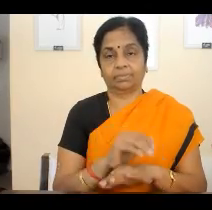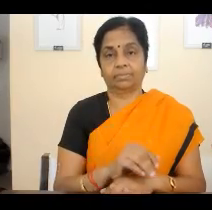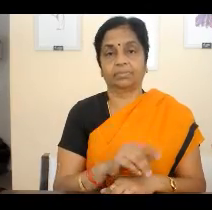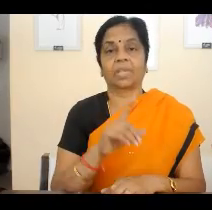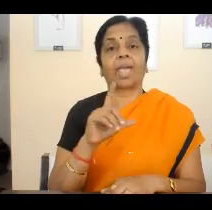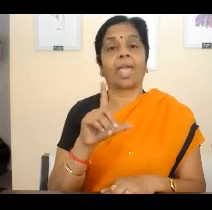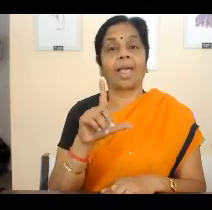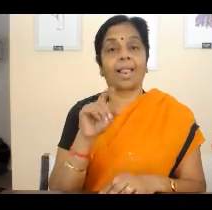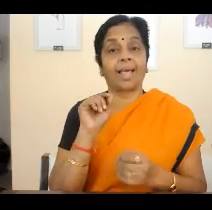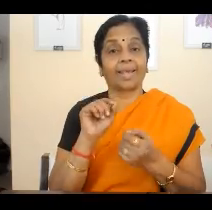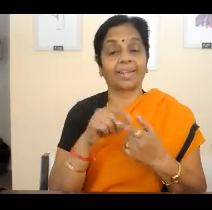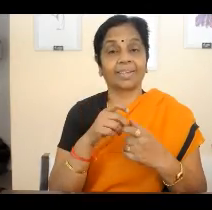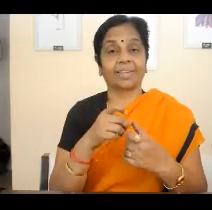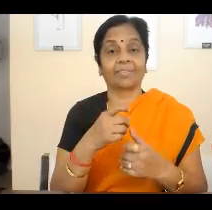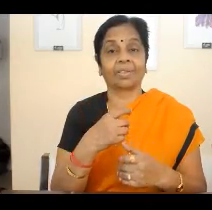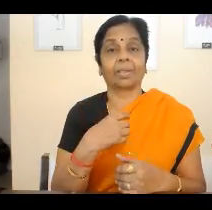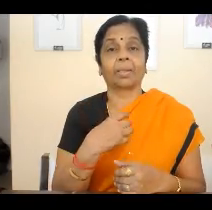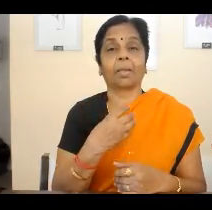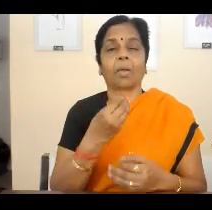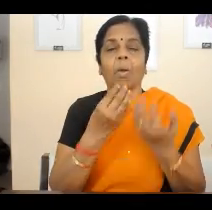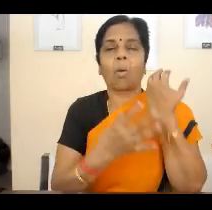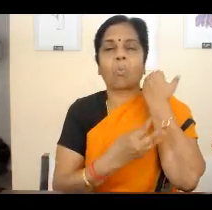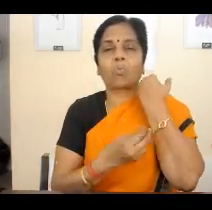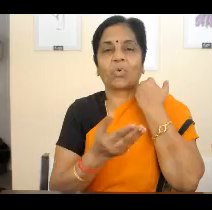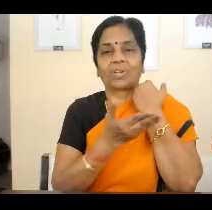like above poverty line.